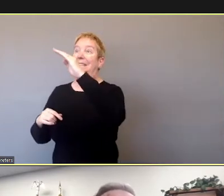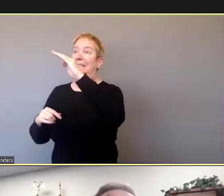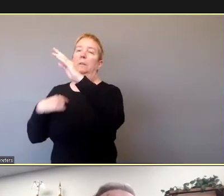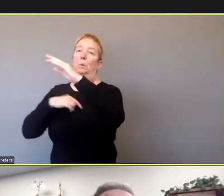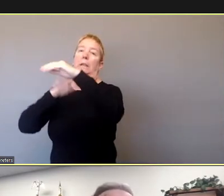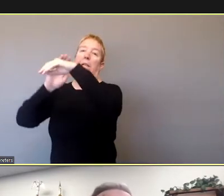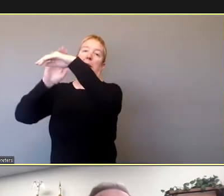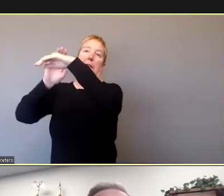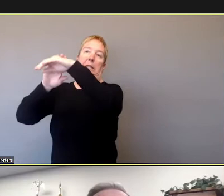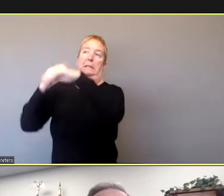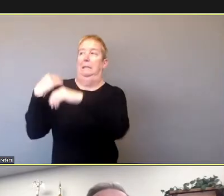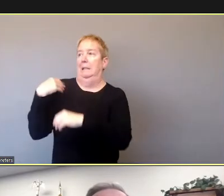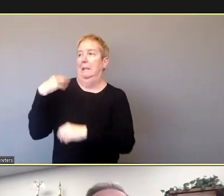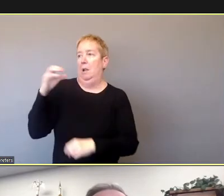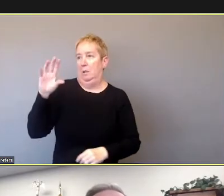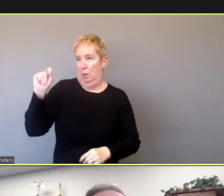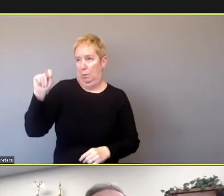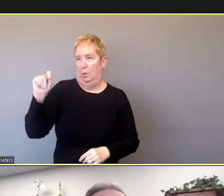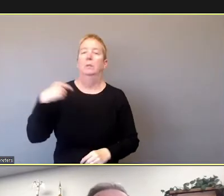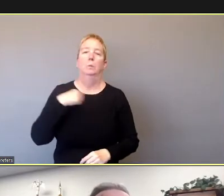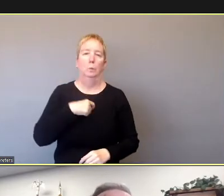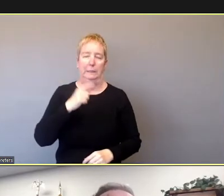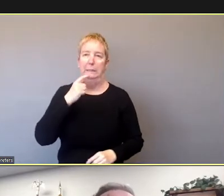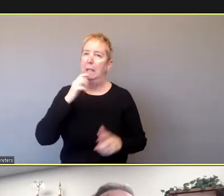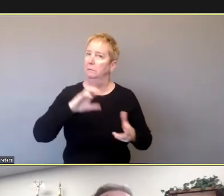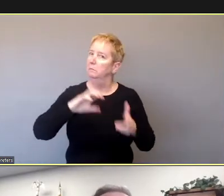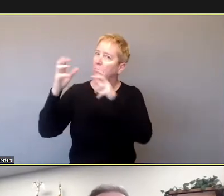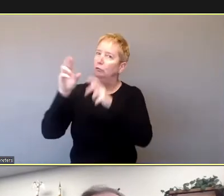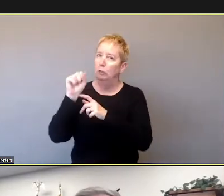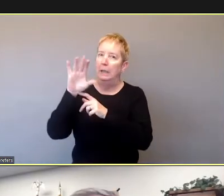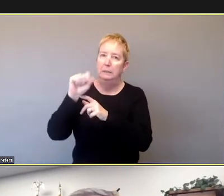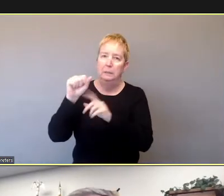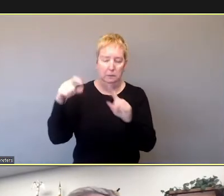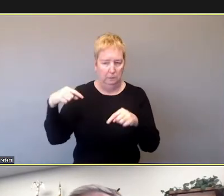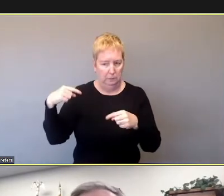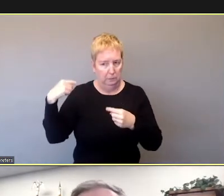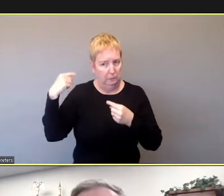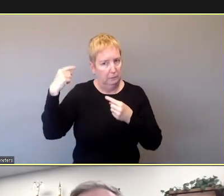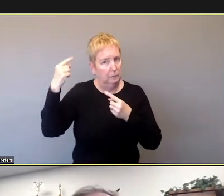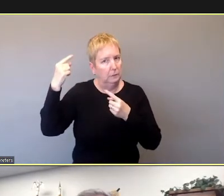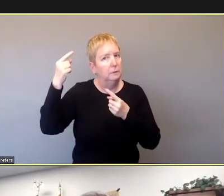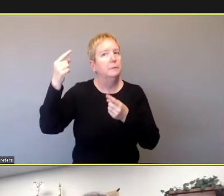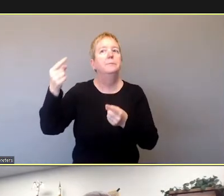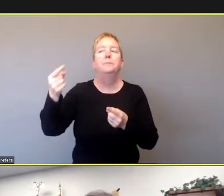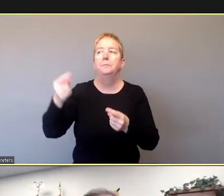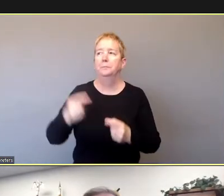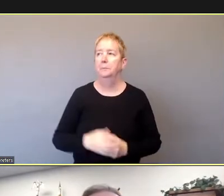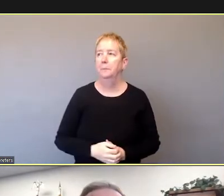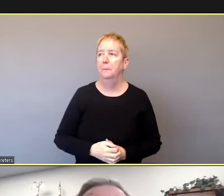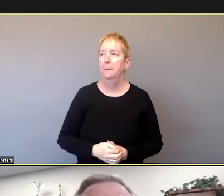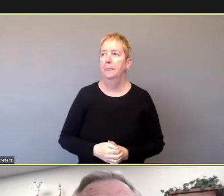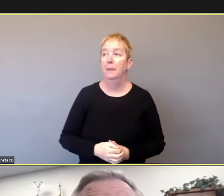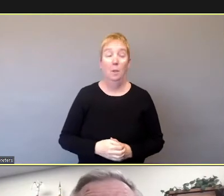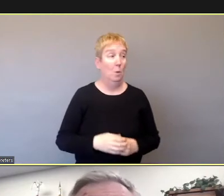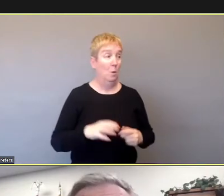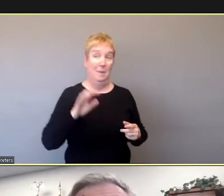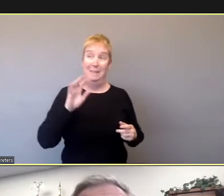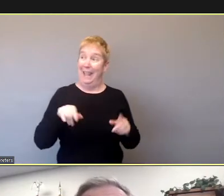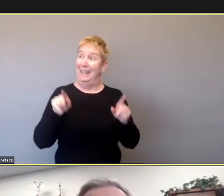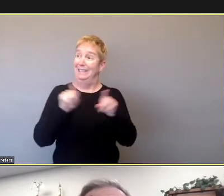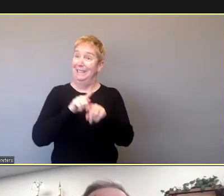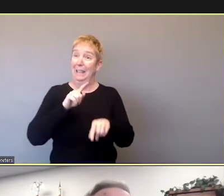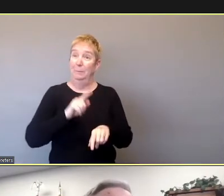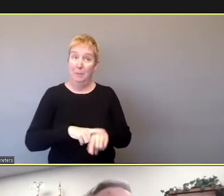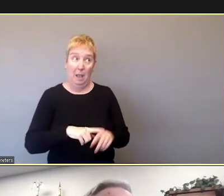early October, I believe it was, and that has been going for quite some time. When we rescinded the mask mandate for everybody